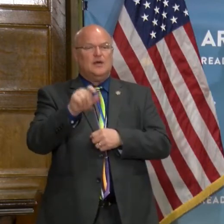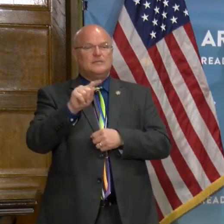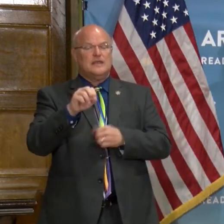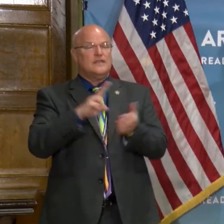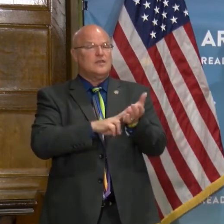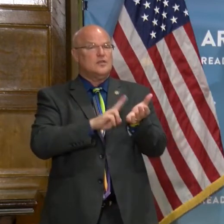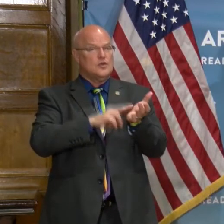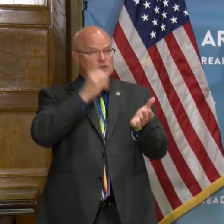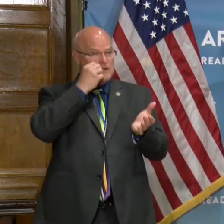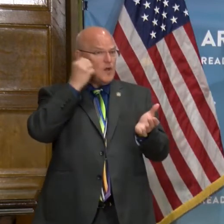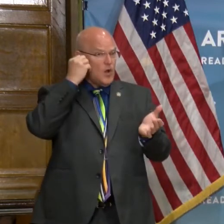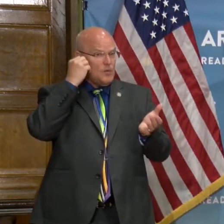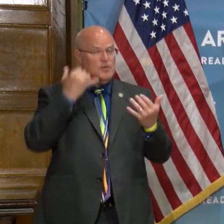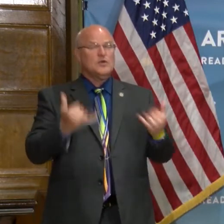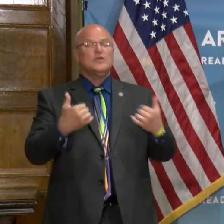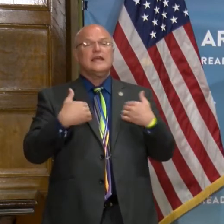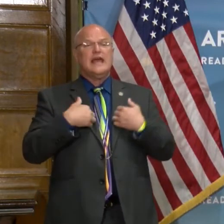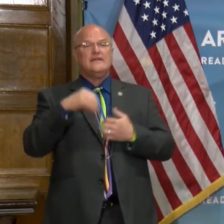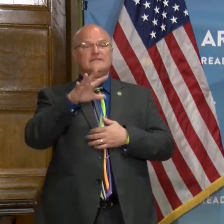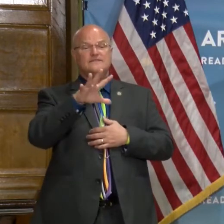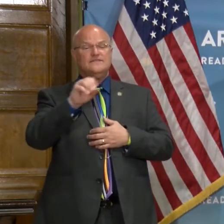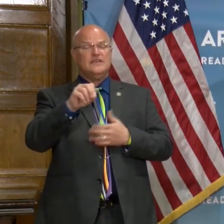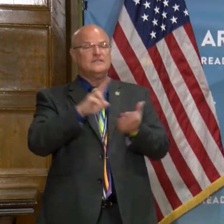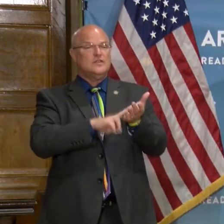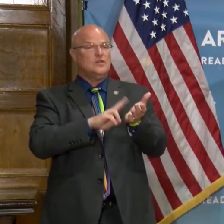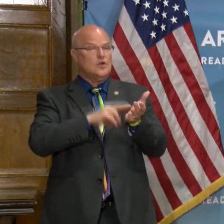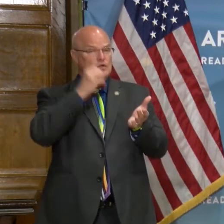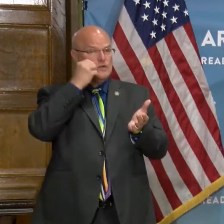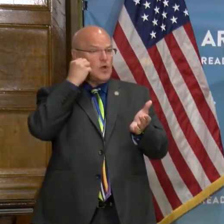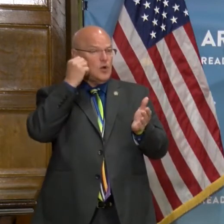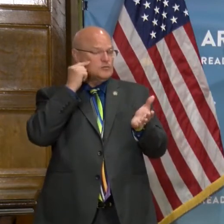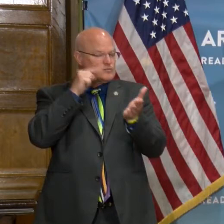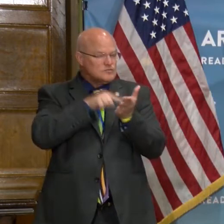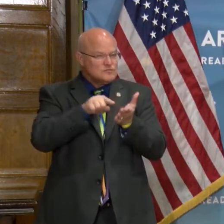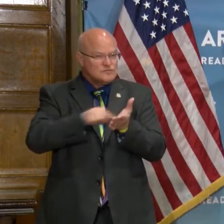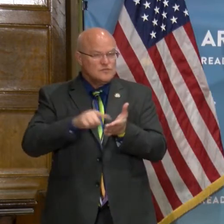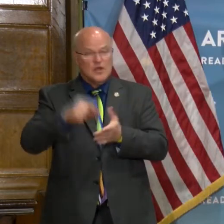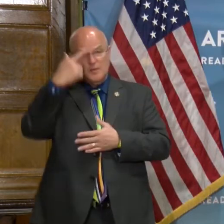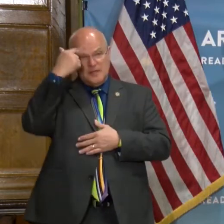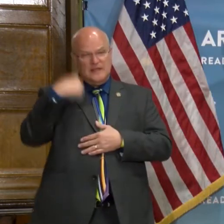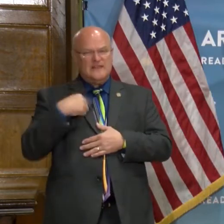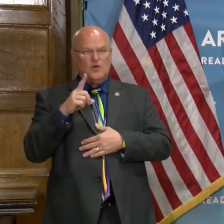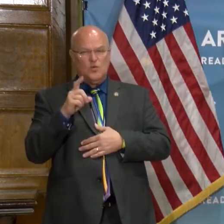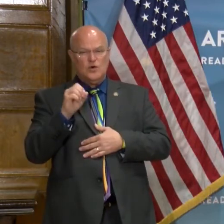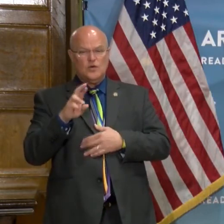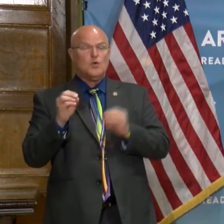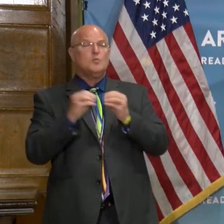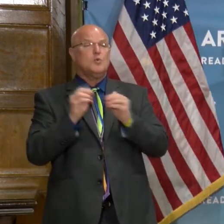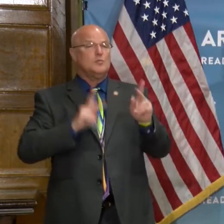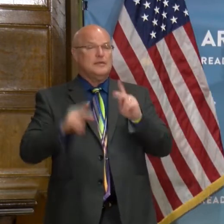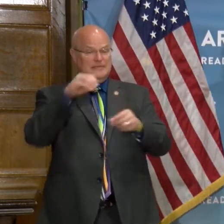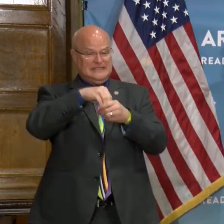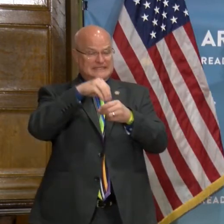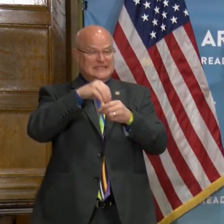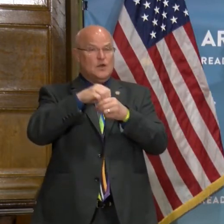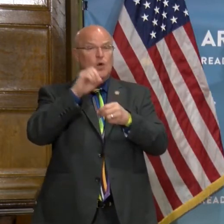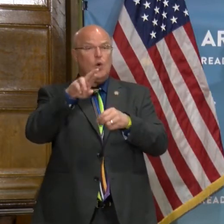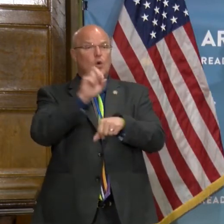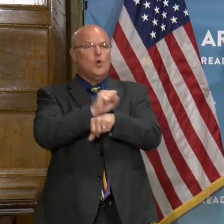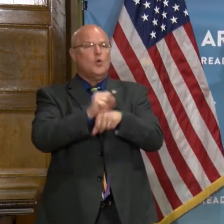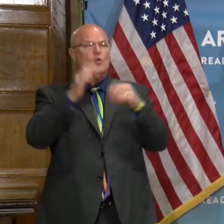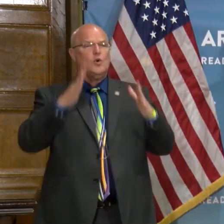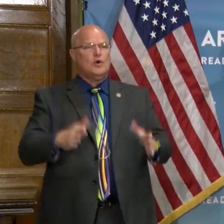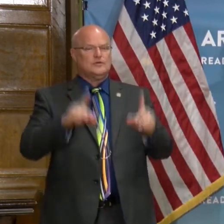nursing home situations, we currently have 50 nursing homes we are following because they have 1 or more residents or workers who have